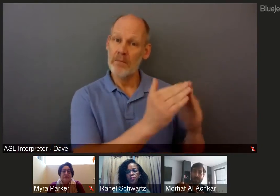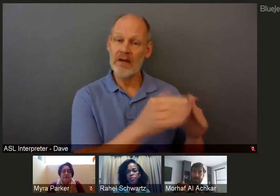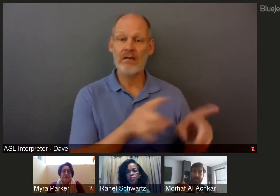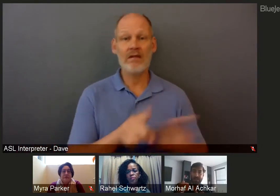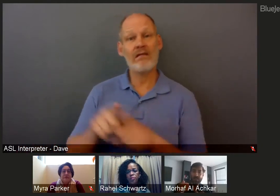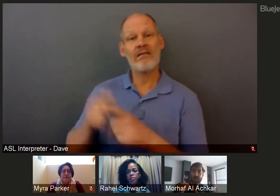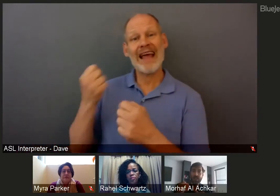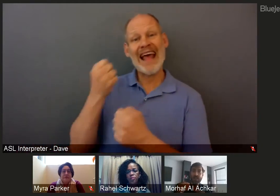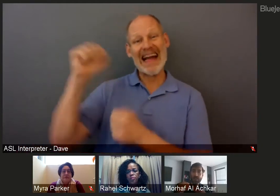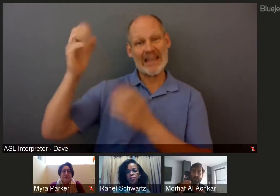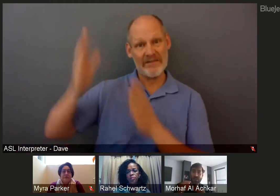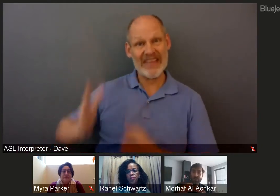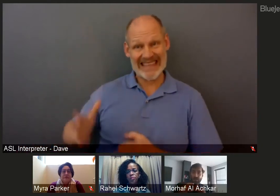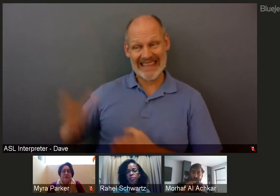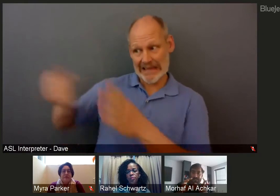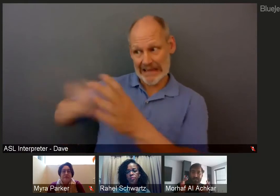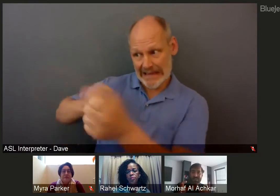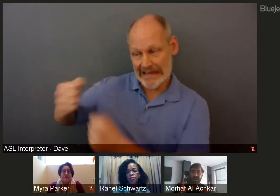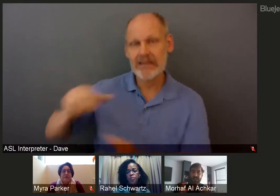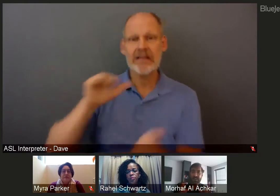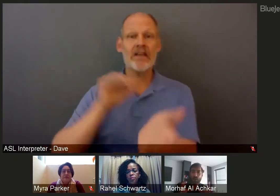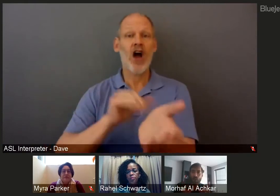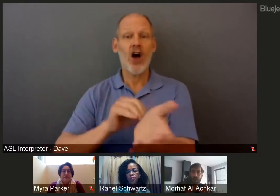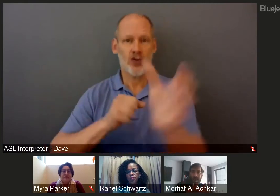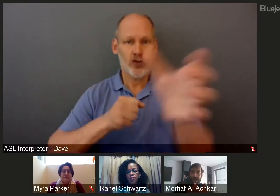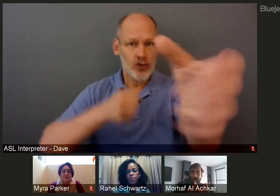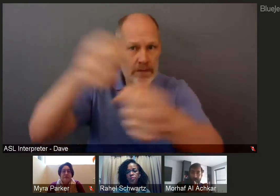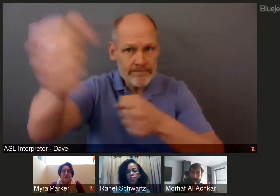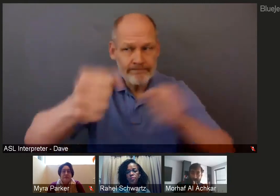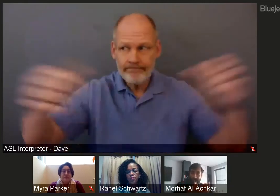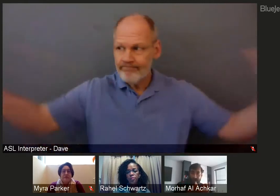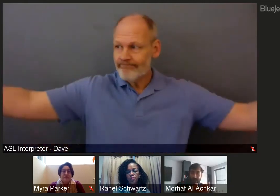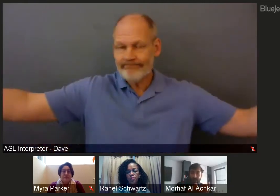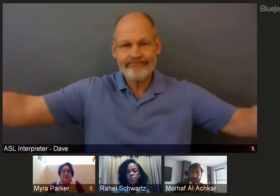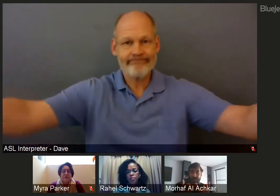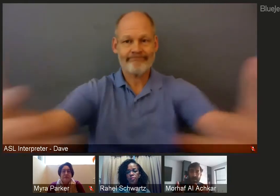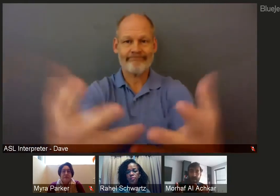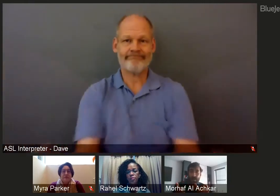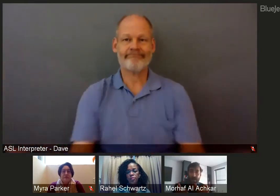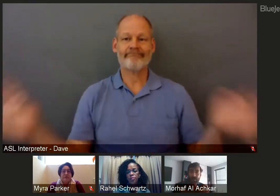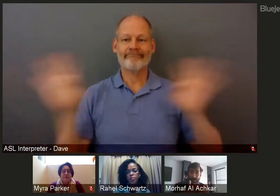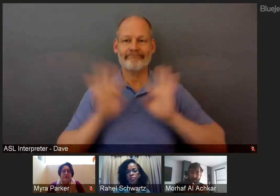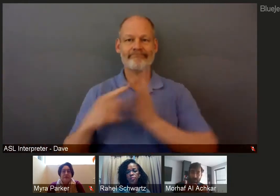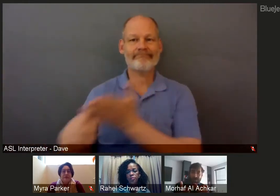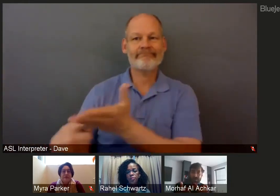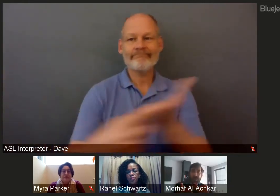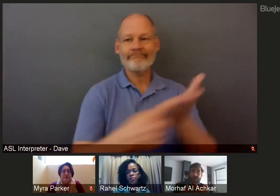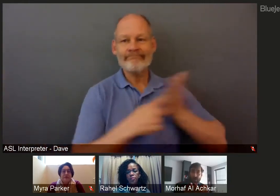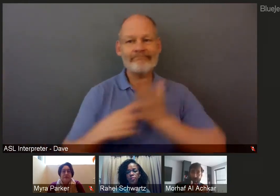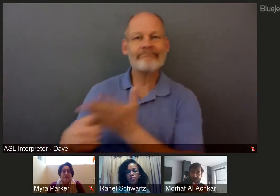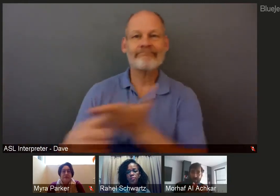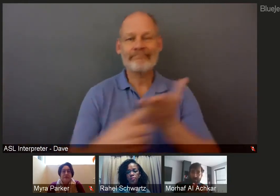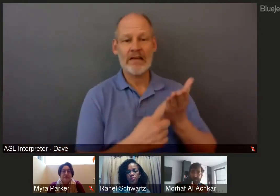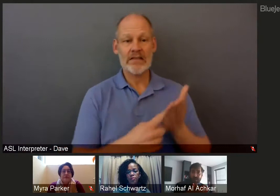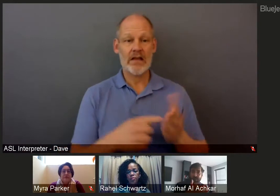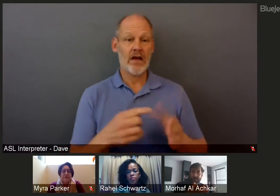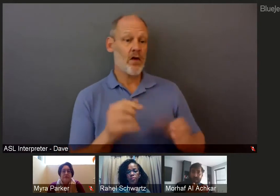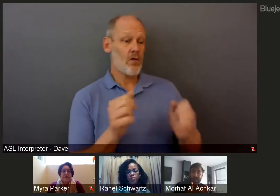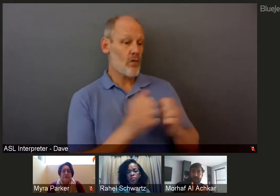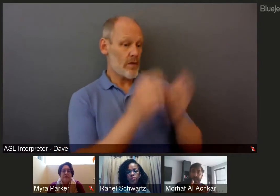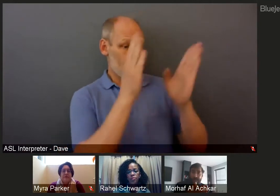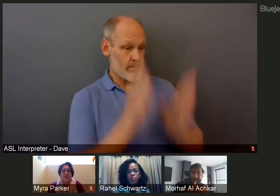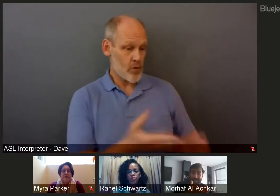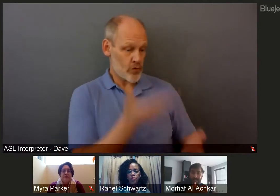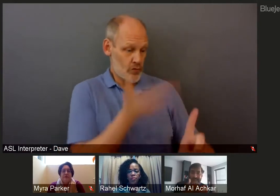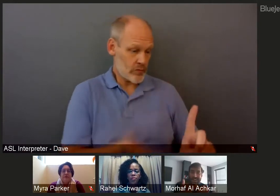healthcare providers as well to come to understand what happens on the diagnosis pathway for a person who's African American, who's